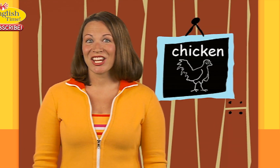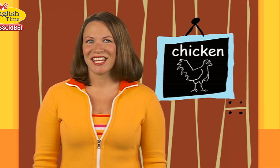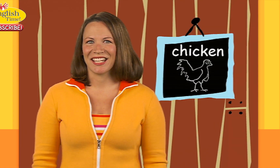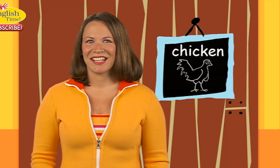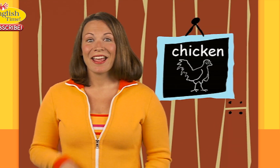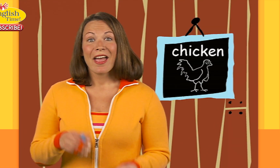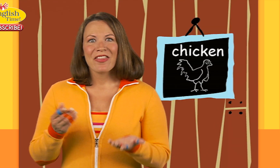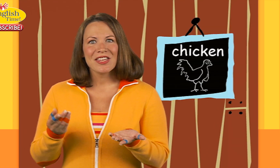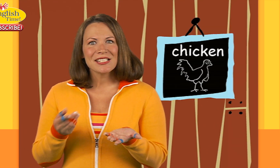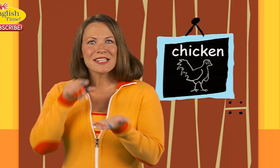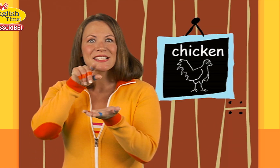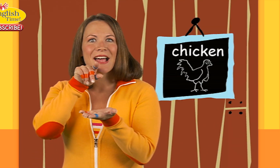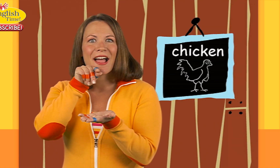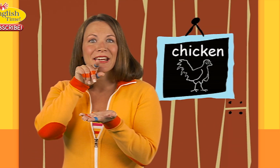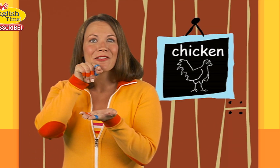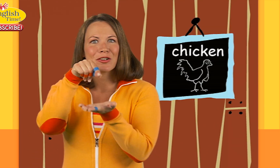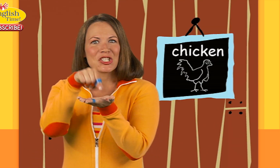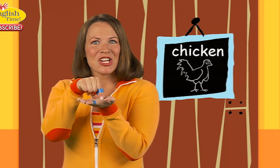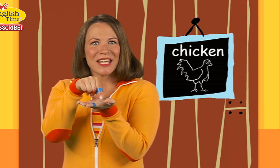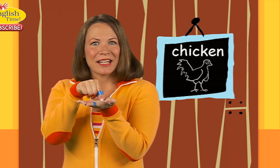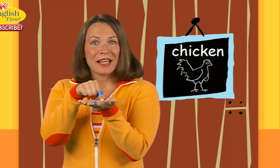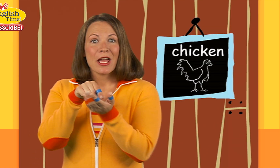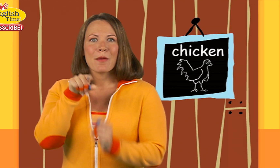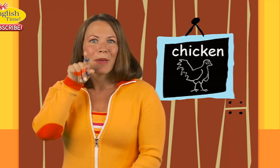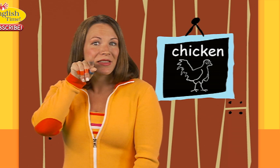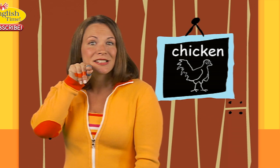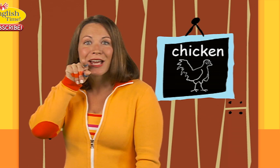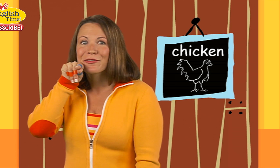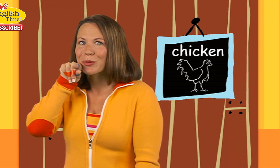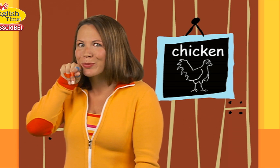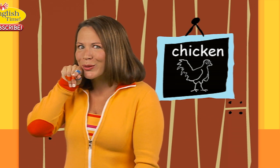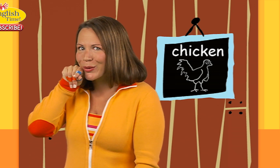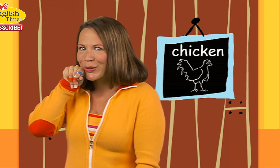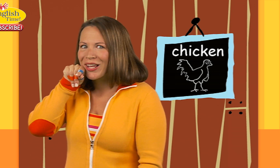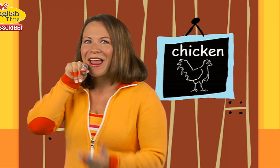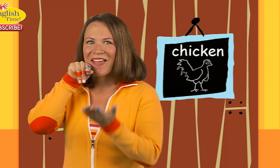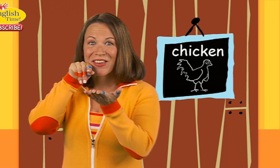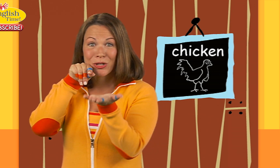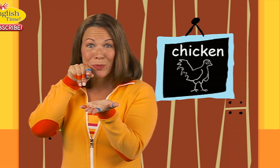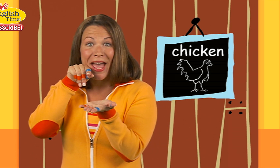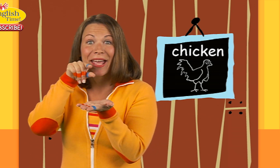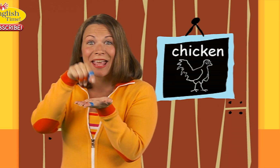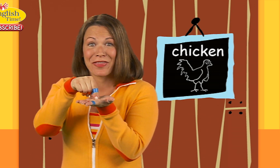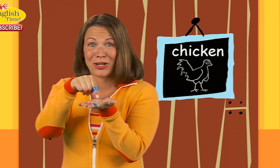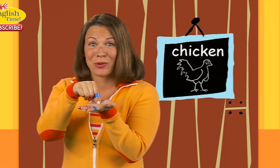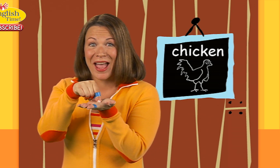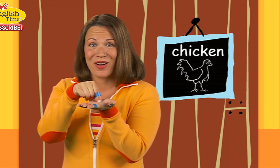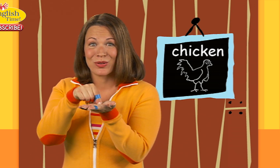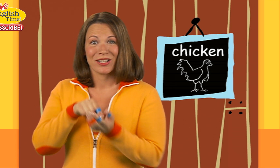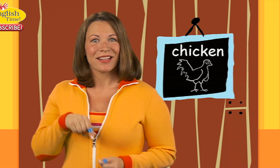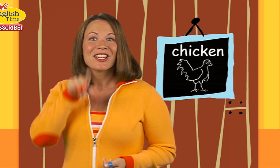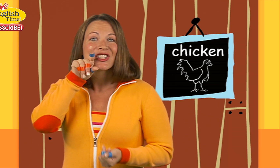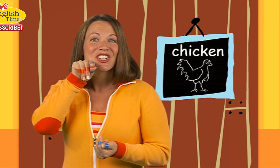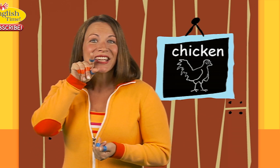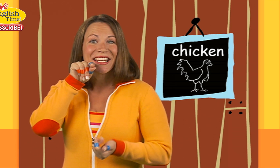Chicken. This is the sign for chicken. Make the sign for bird, and then you peck at the ground. Chicken.